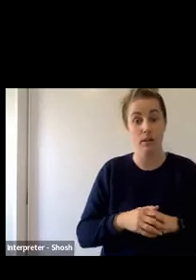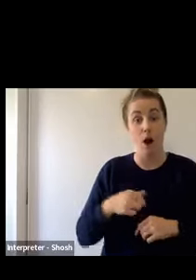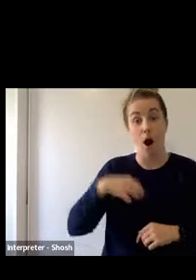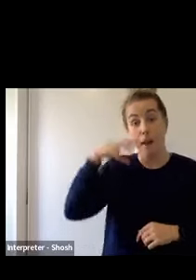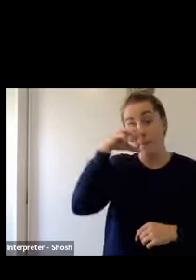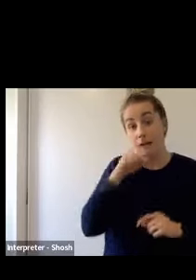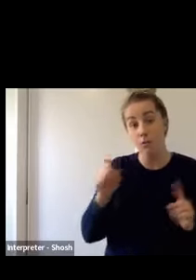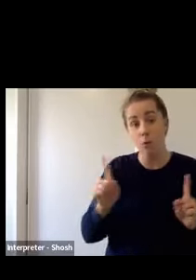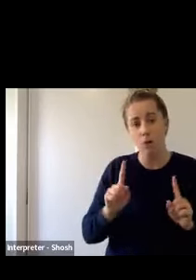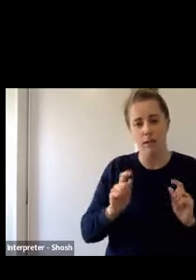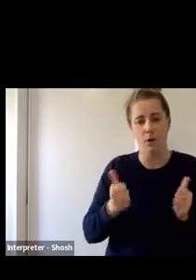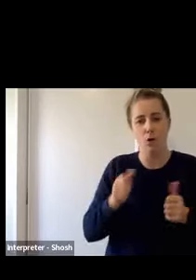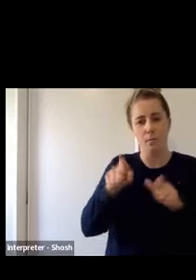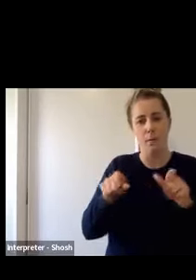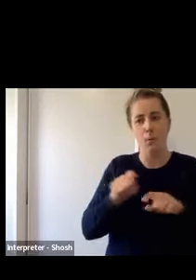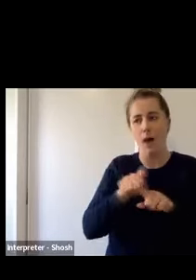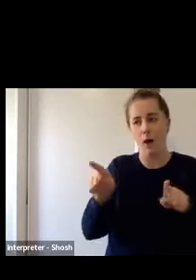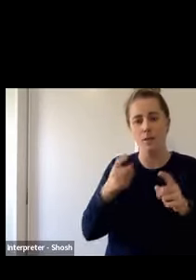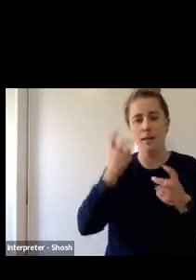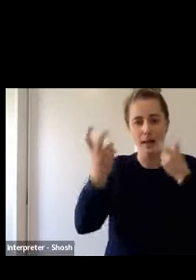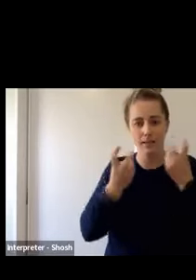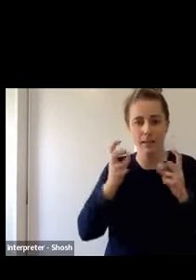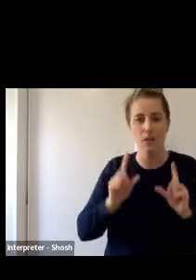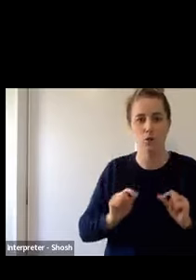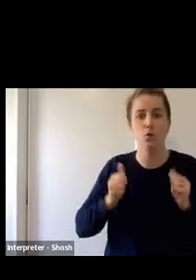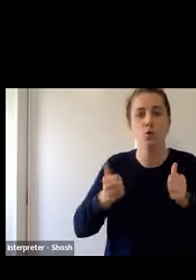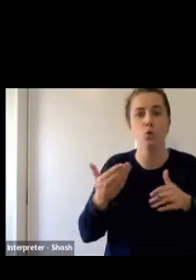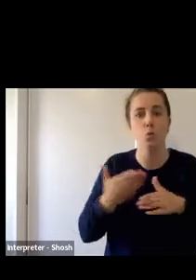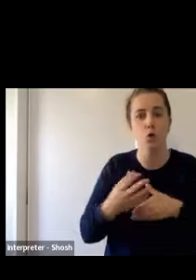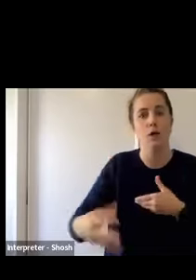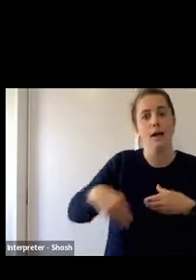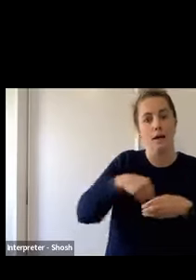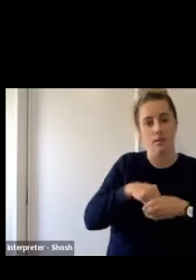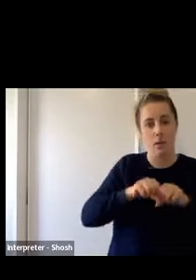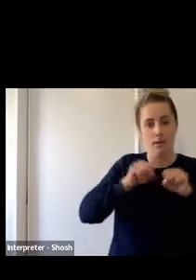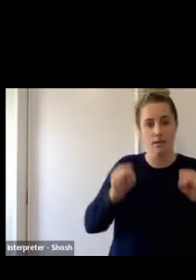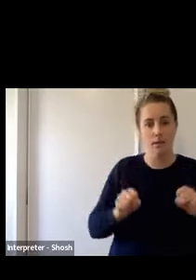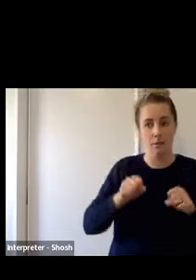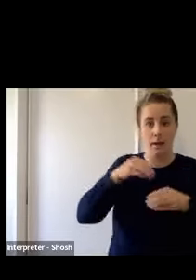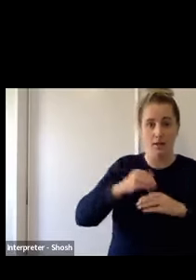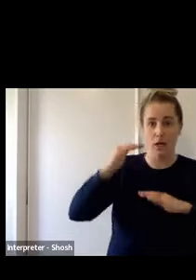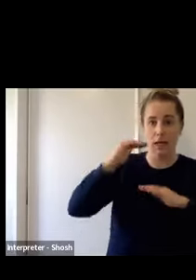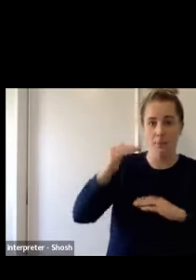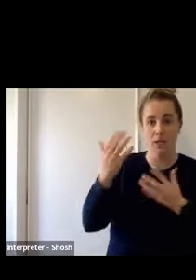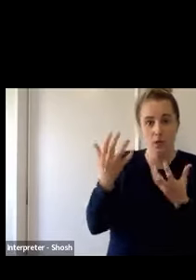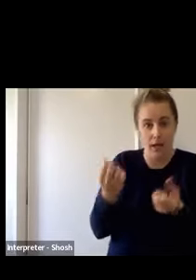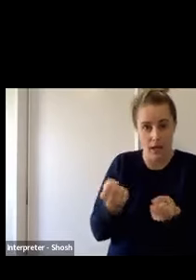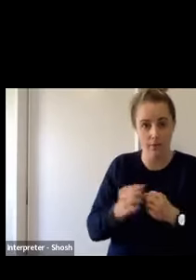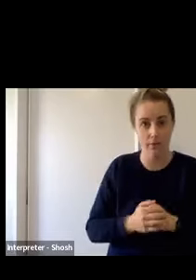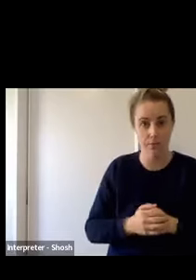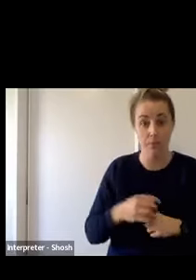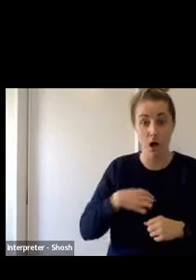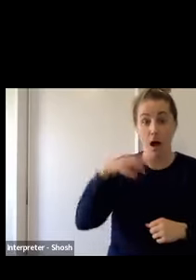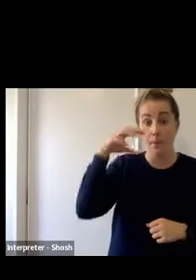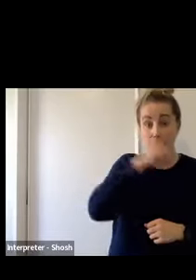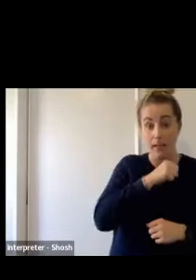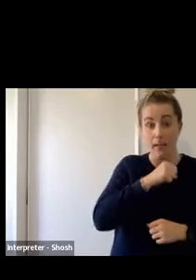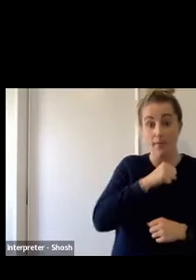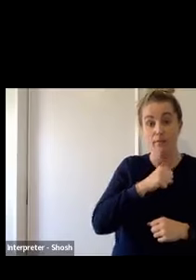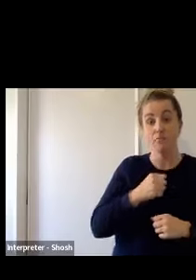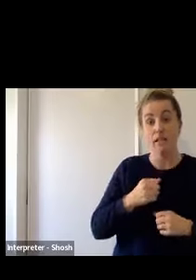that there are good people seeking to do good work who work within the system and the parameters in front of them. I believe in iterative